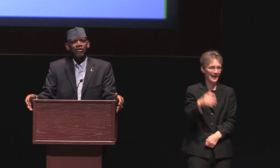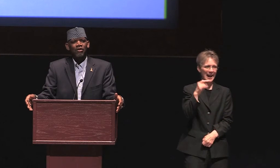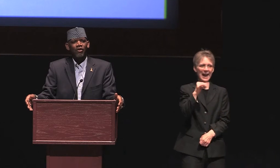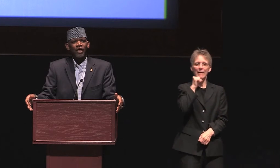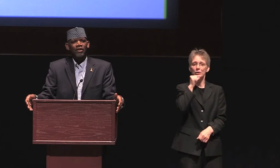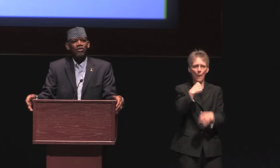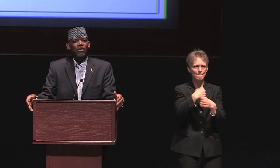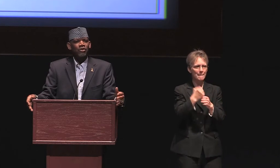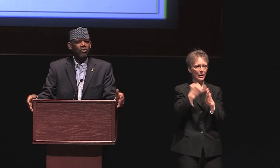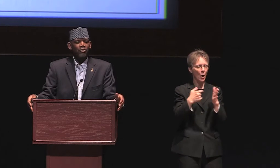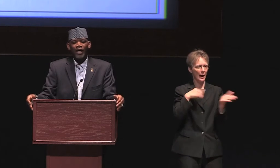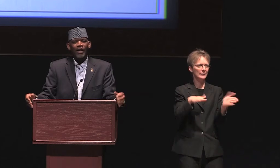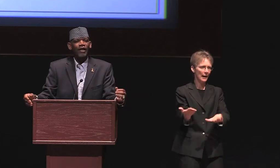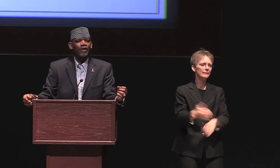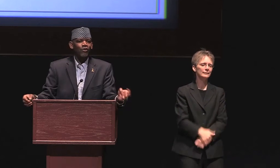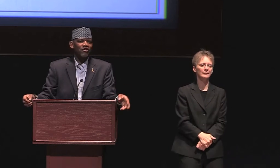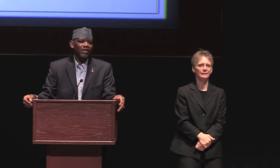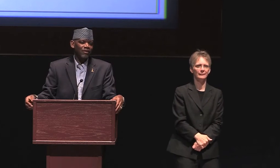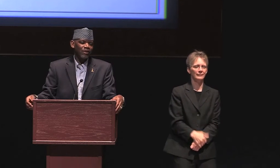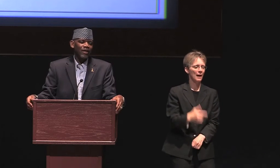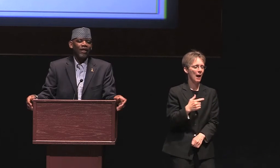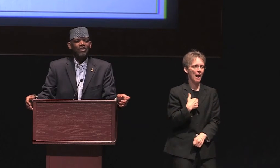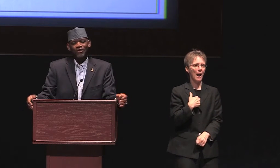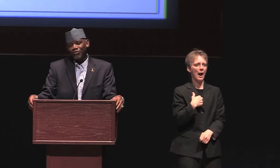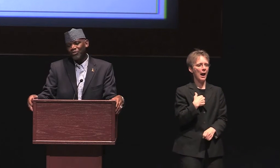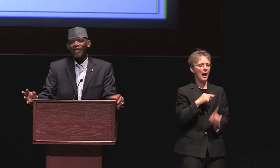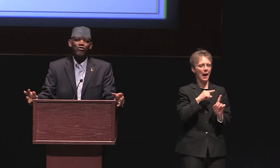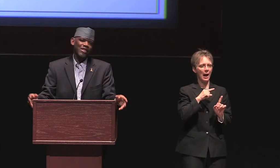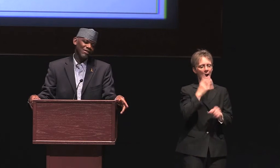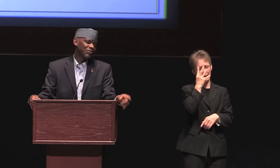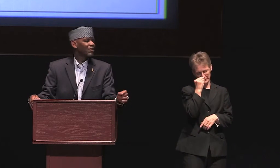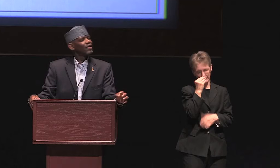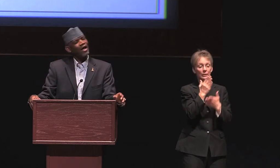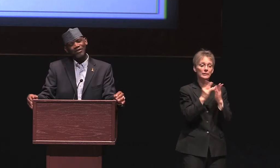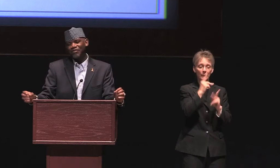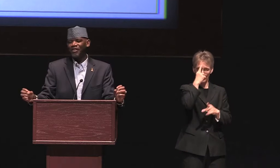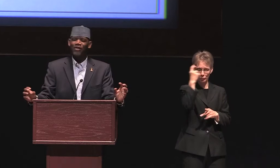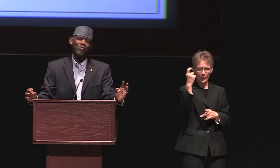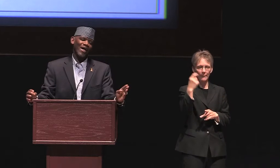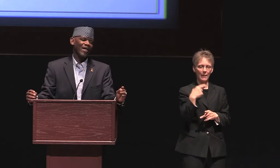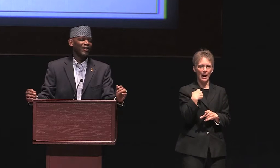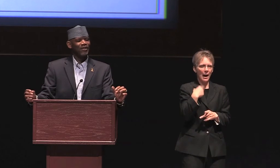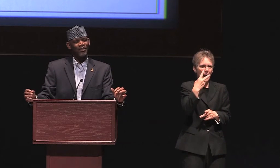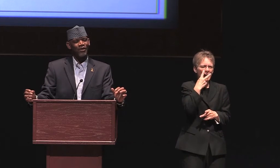dead. Okay. You know, I go to sleep, and some people have dreams. I see a